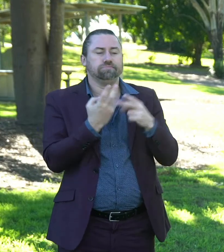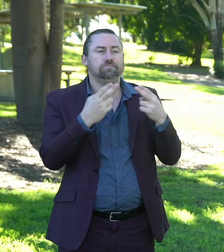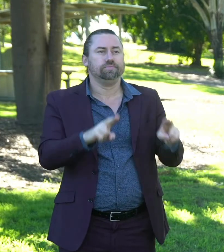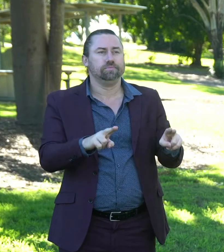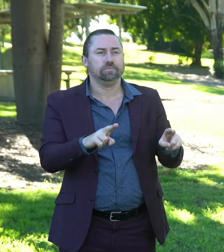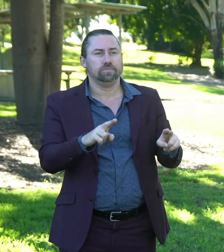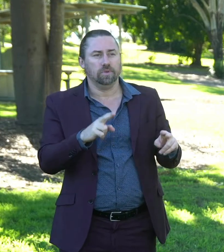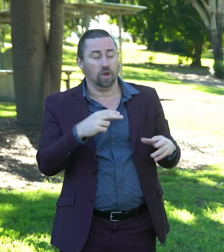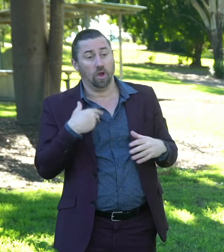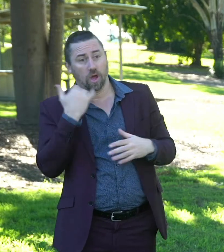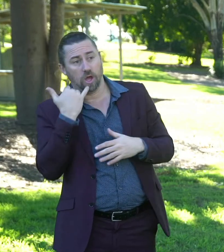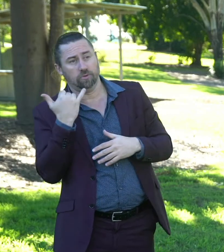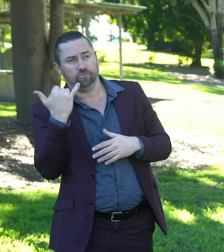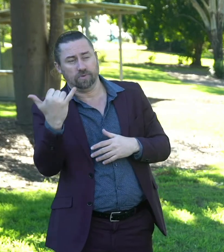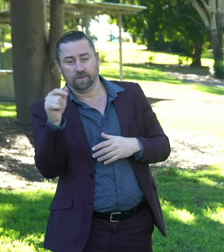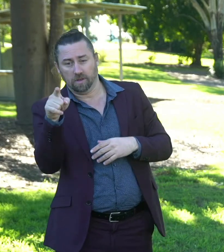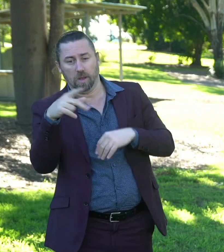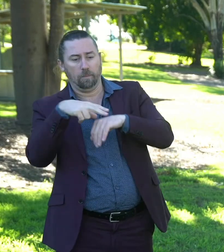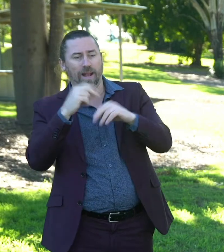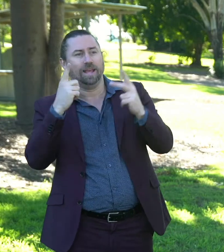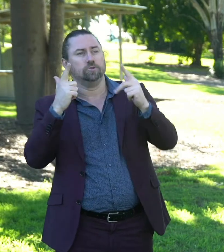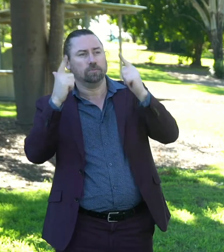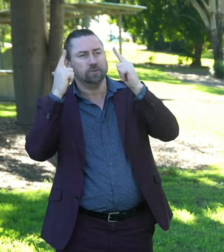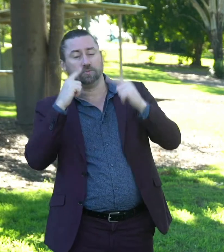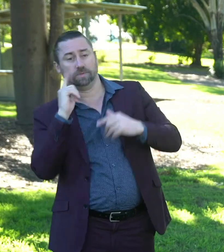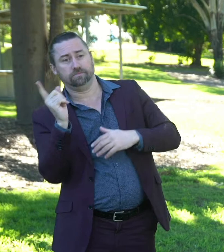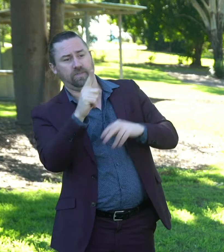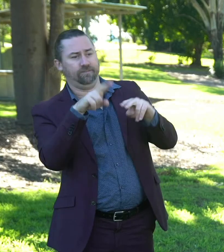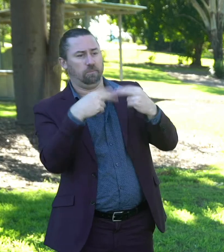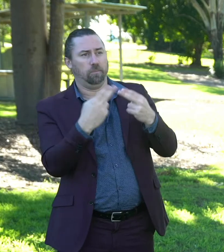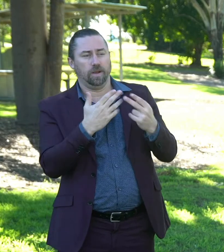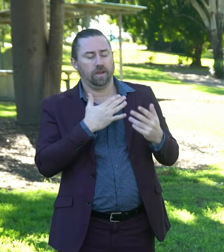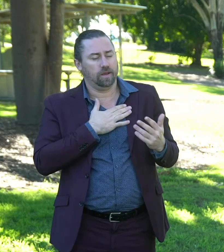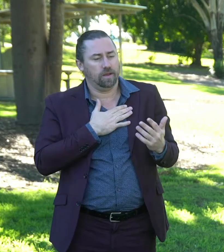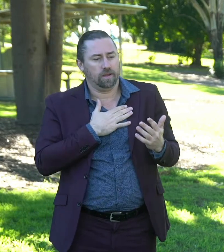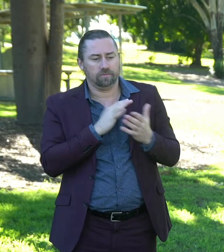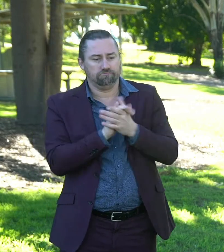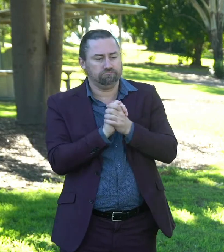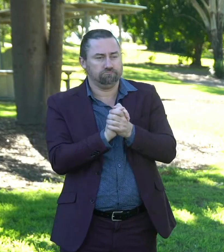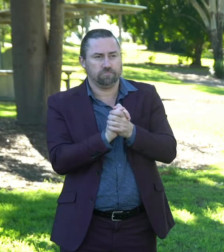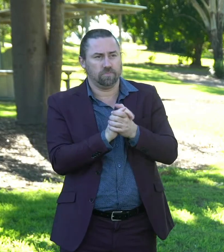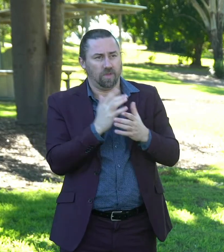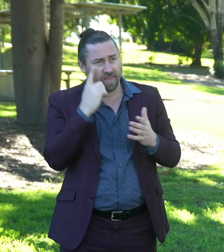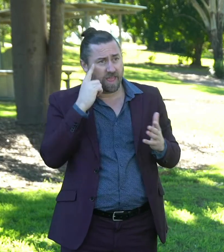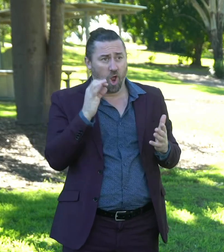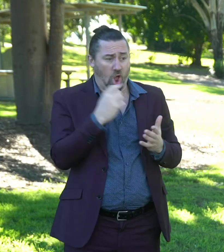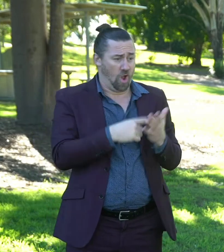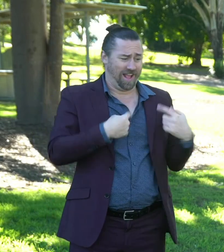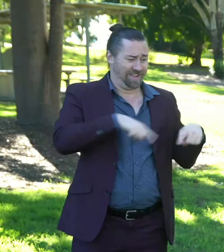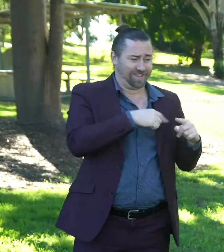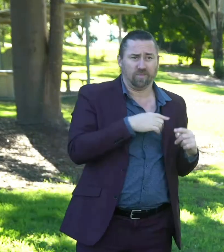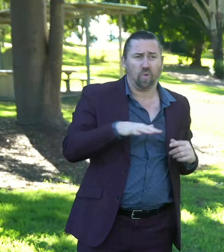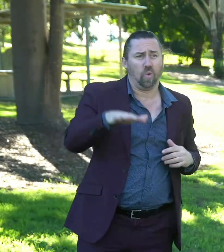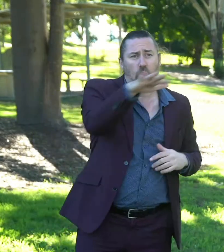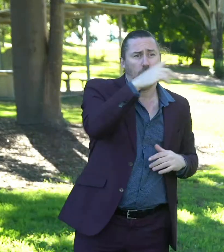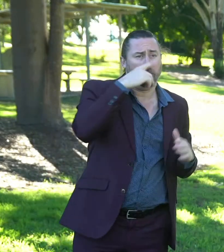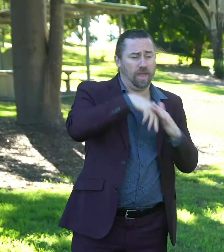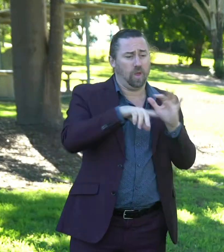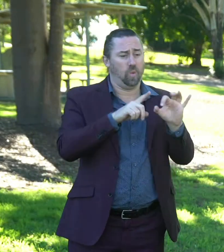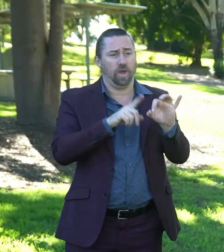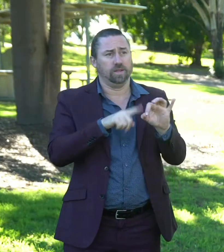to the family through the police commissioner, and our thoughts and our prayers, I think, of all Queenslanders are